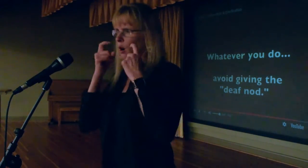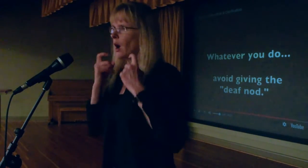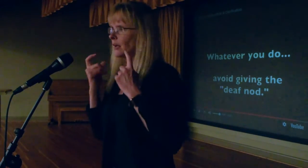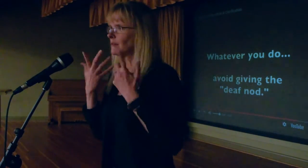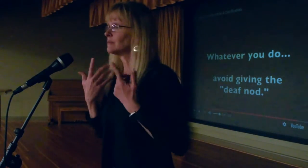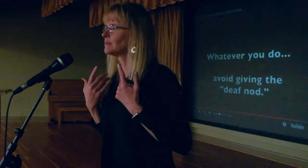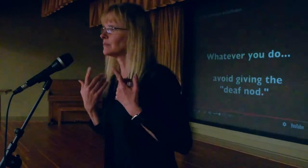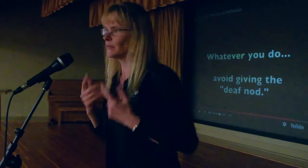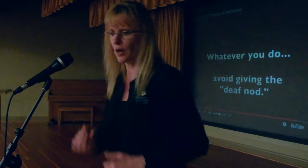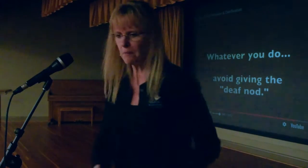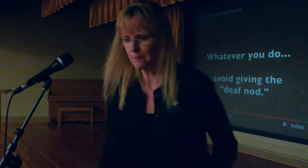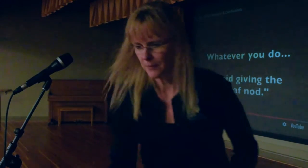cried. Okay?